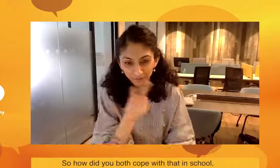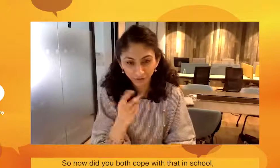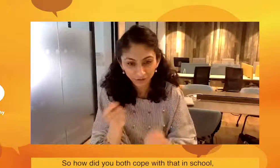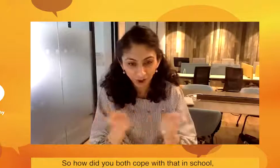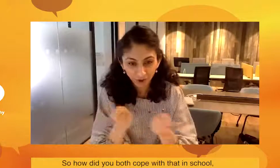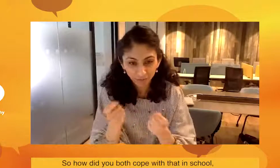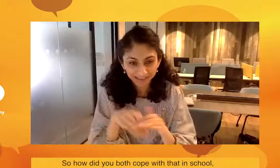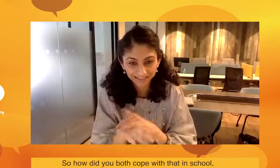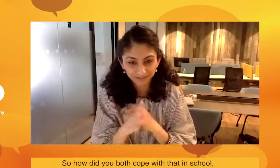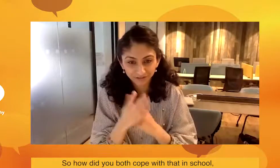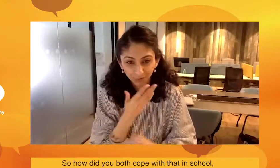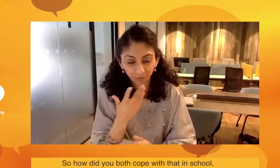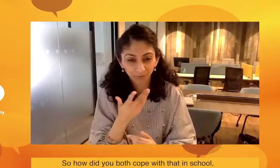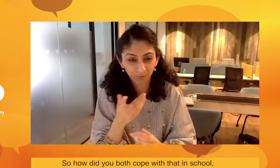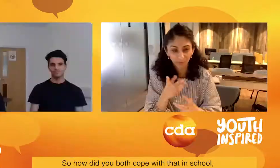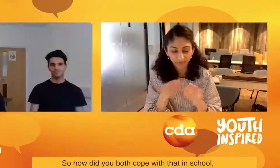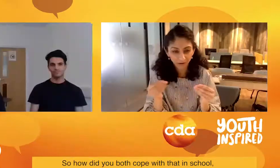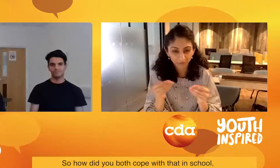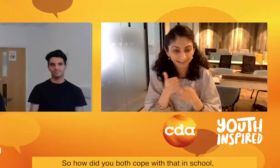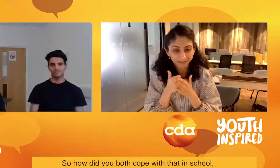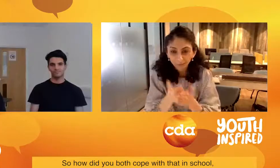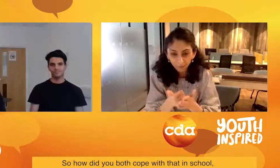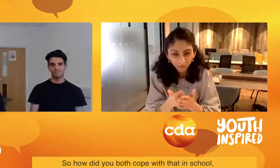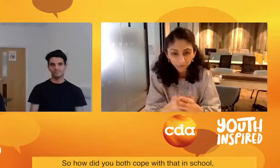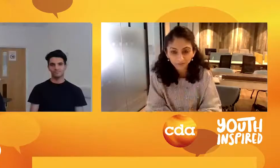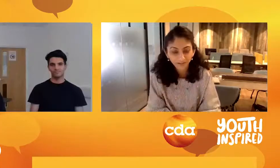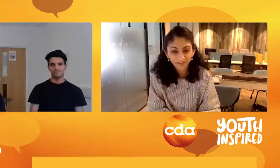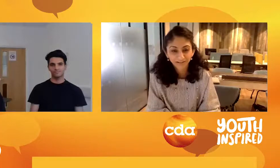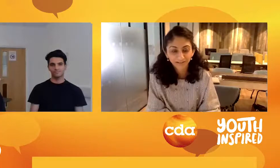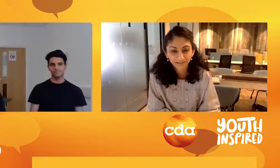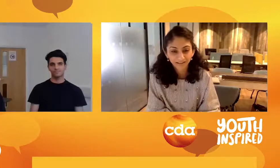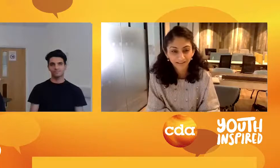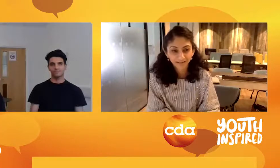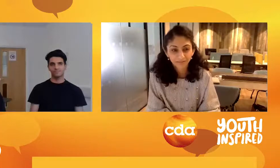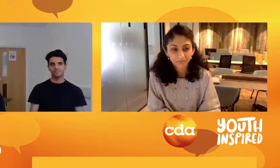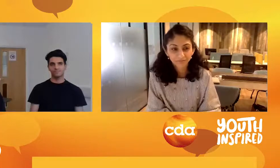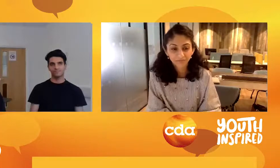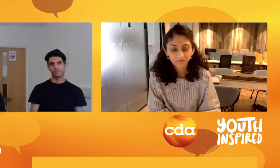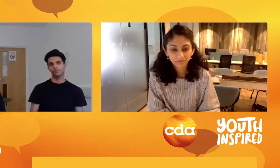So how did you both cope with that in school without any kind of support?